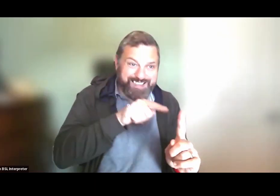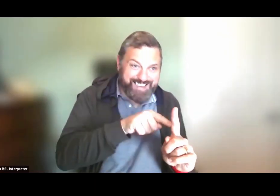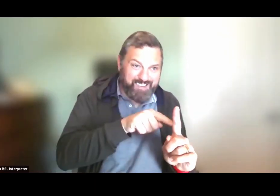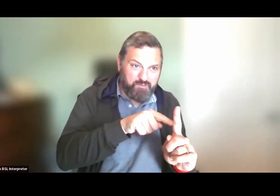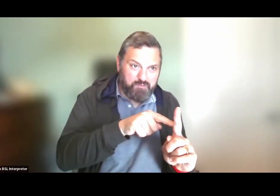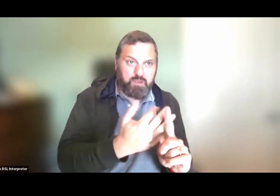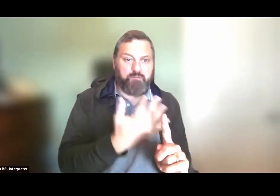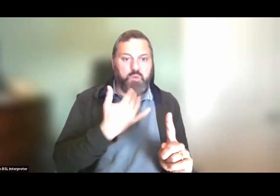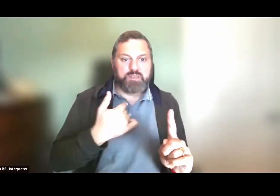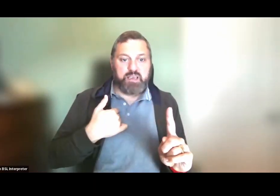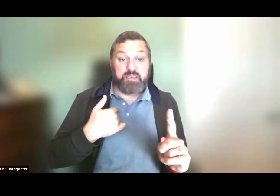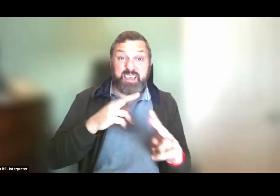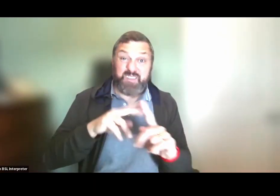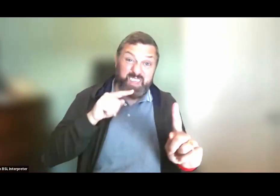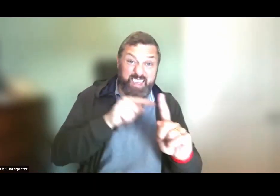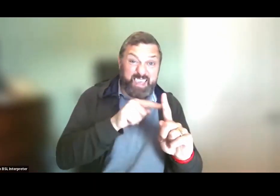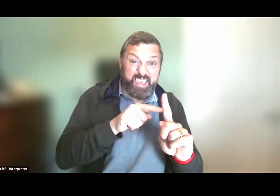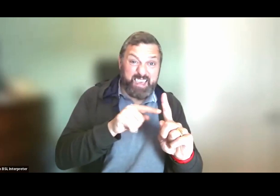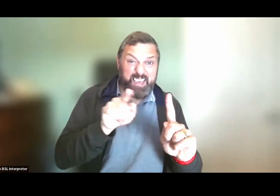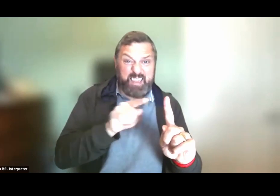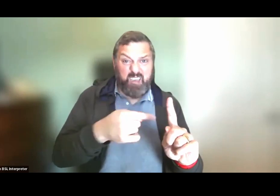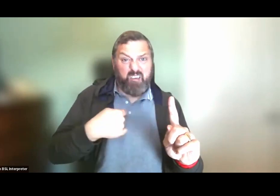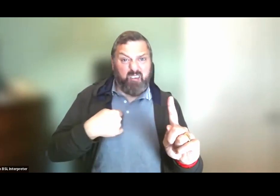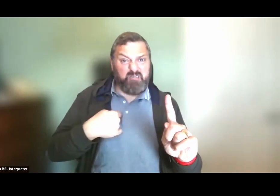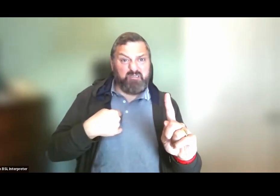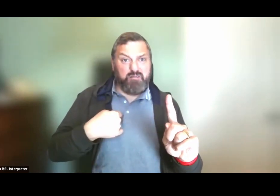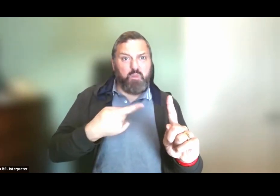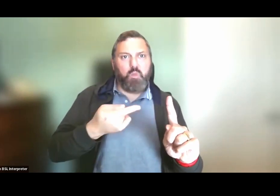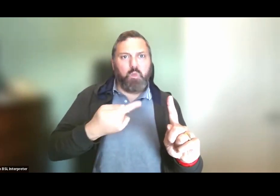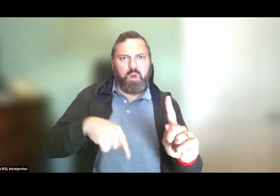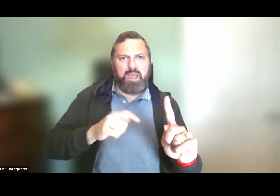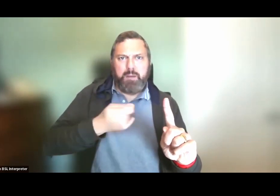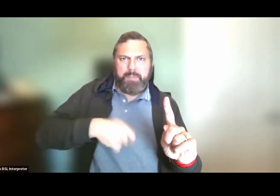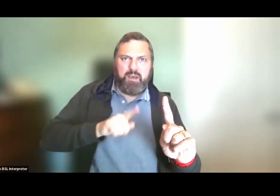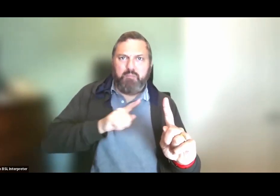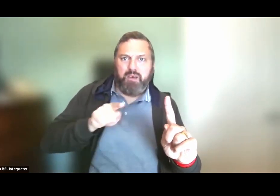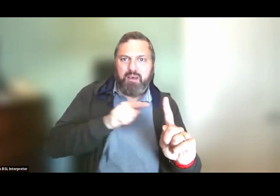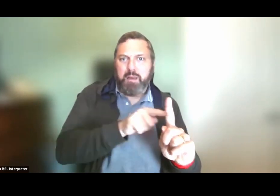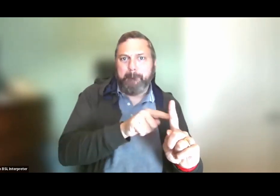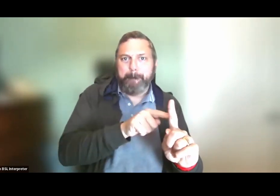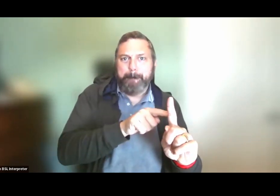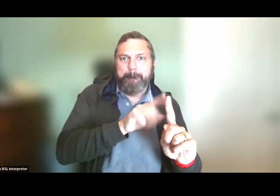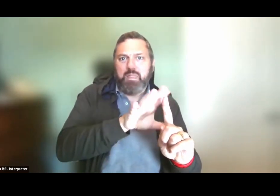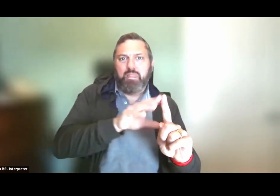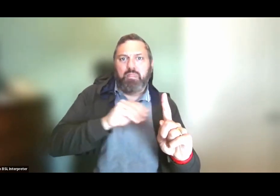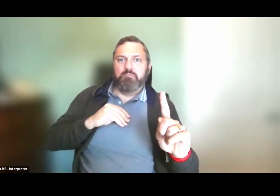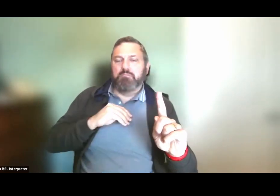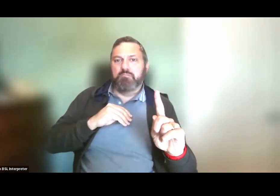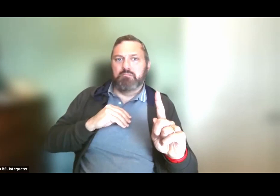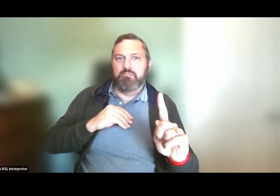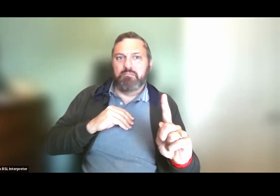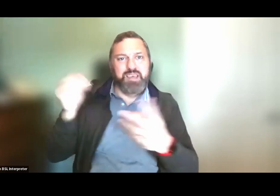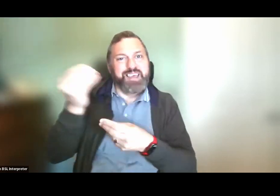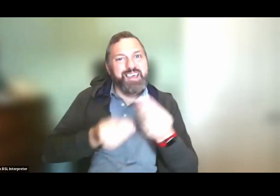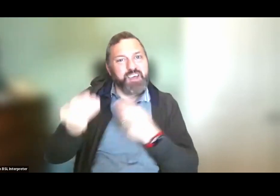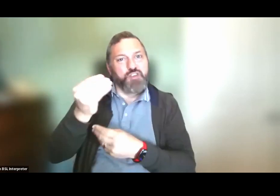more that we are told that he is like us, we actually become like him. Studies have shown that economic students from